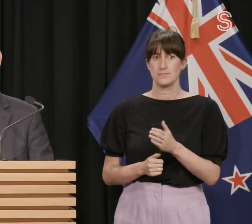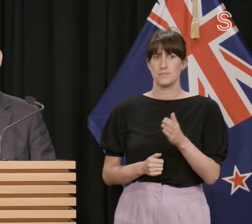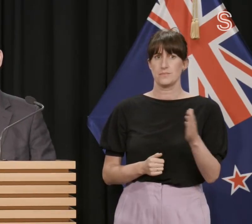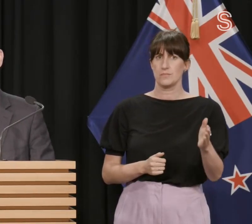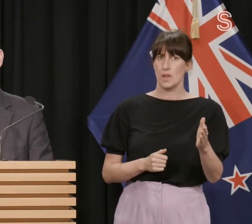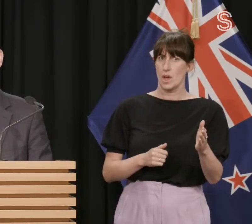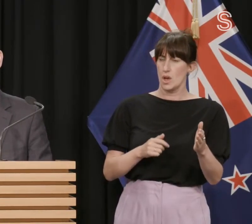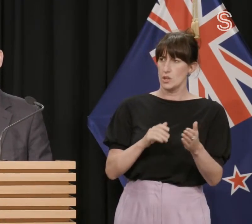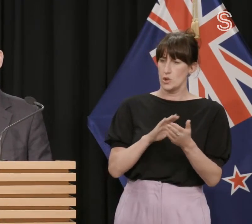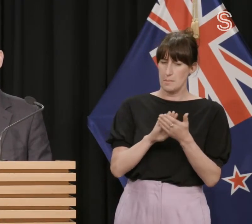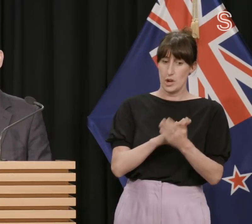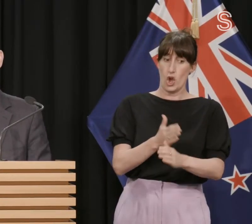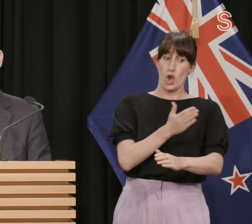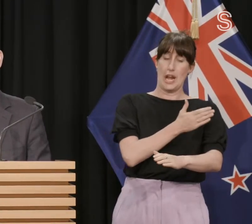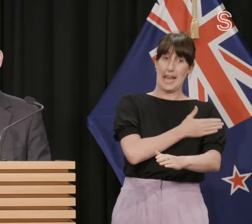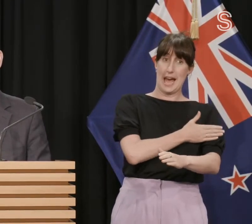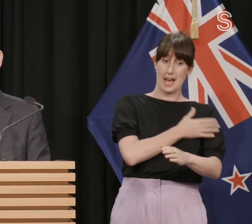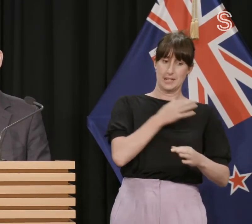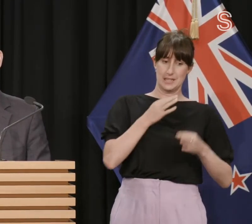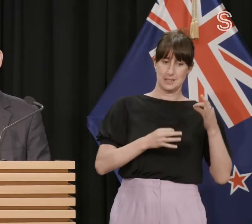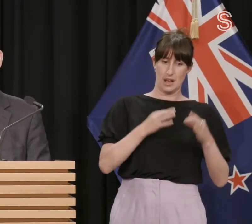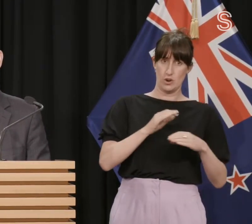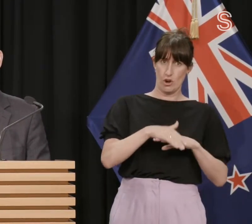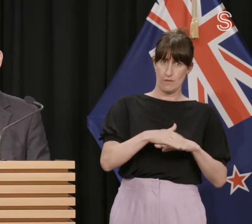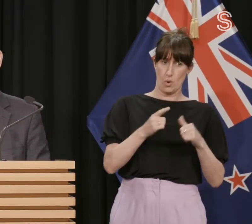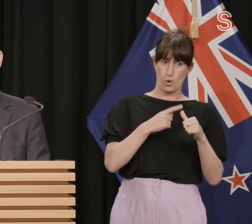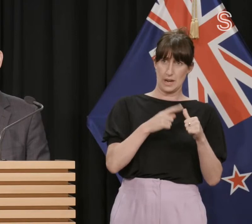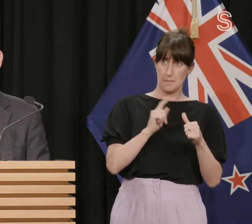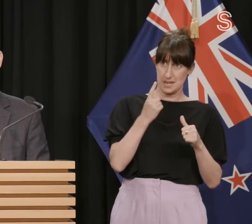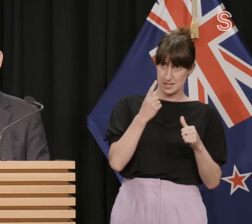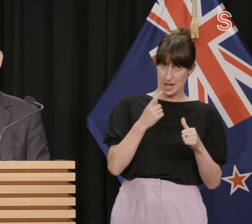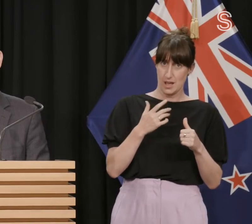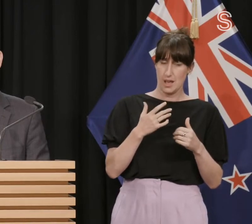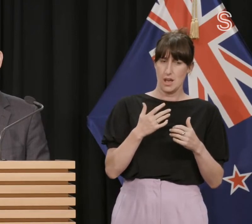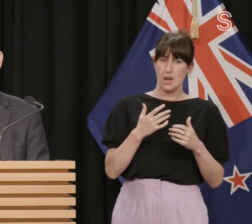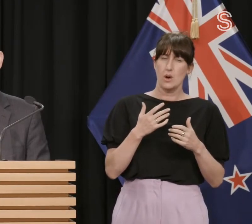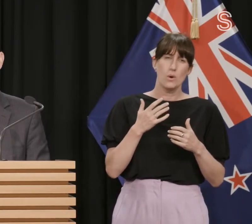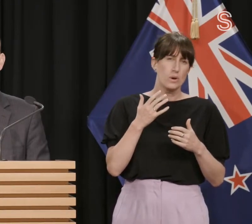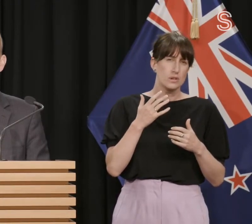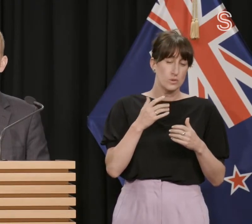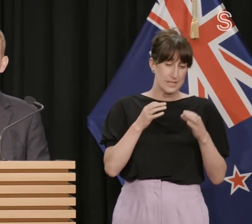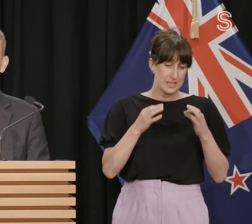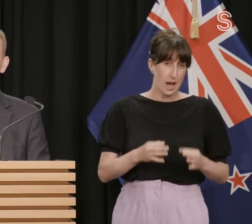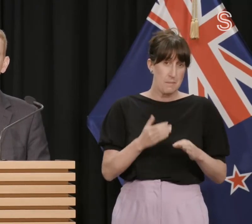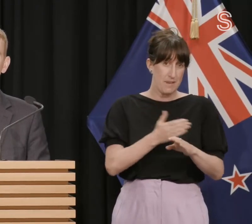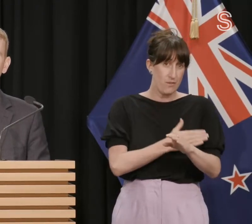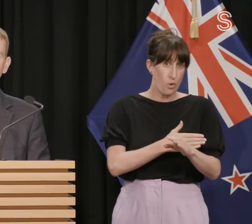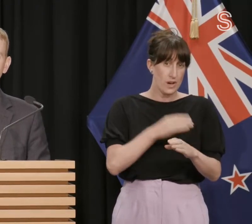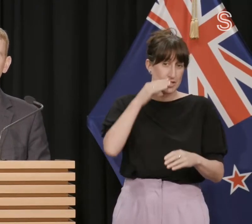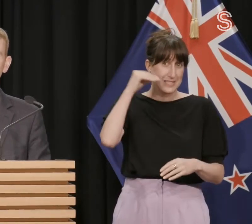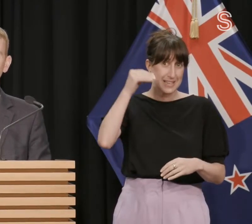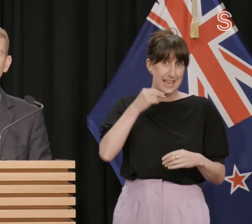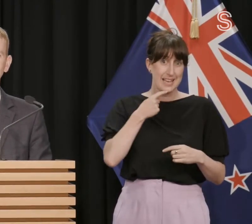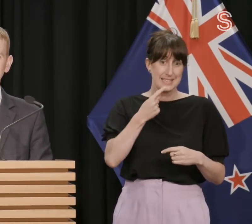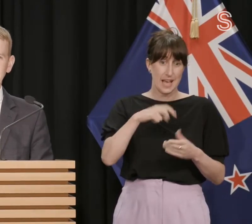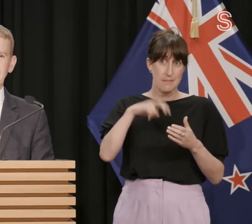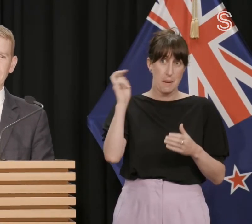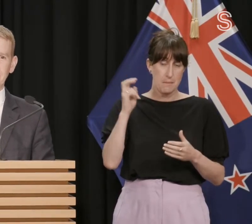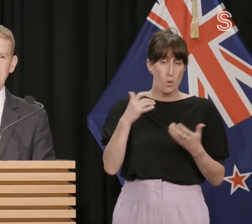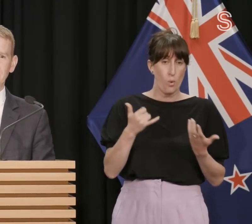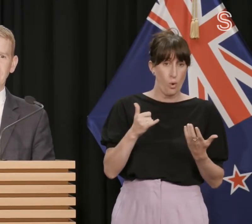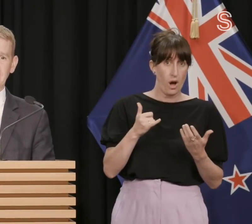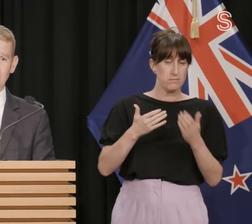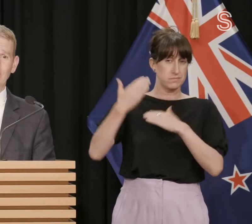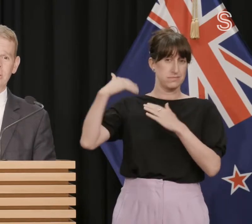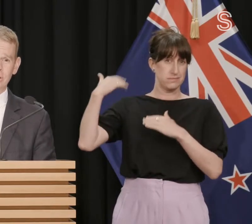Why did you choose that in December when Jacinda Ardern indicated to you that she was going to stand down, or within the last week after she had... Look, I haven't actually turned my mind to reshuffling the